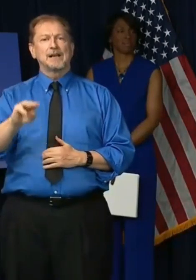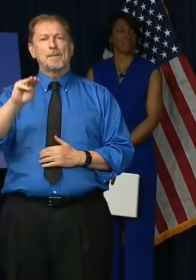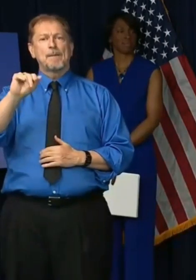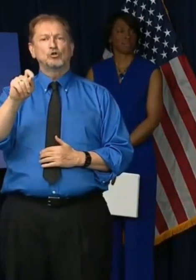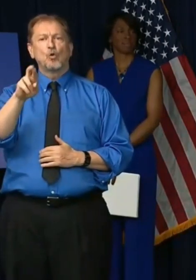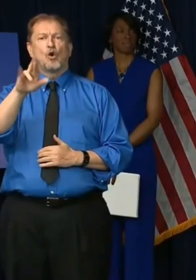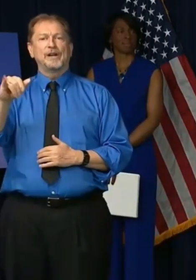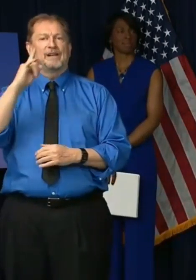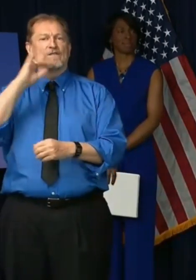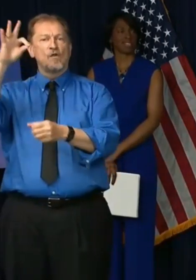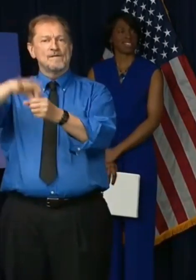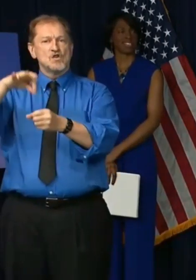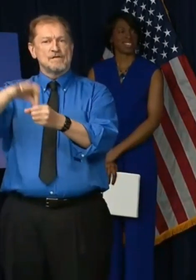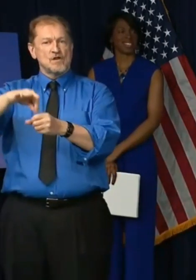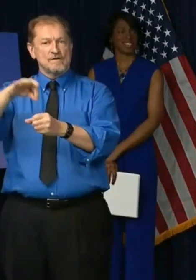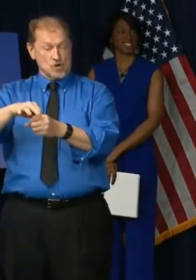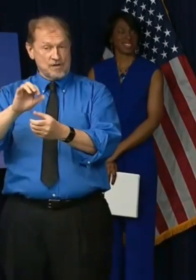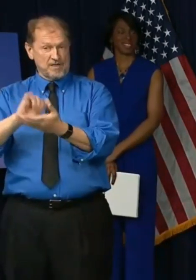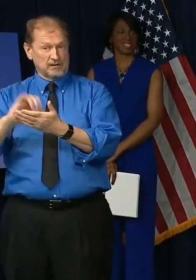No.